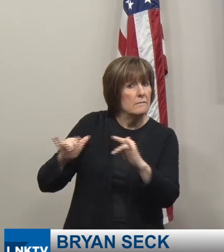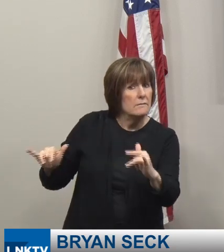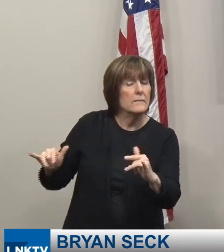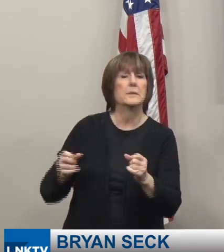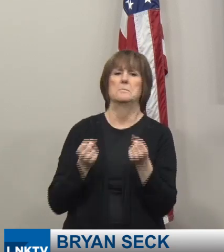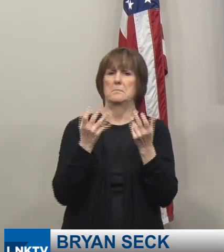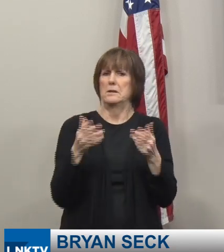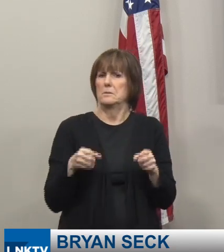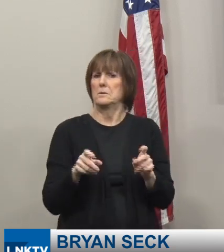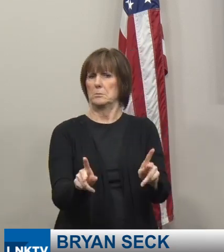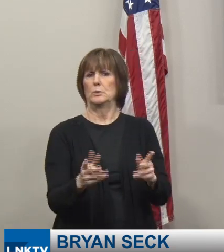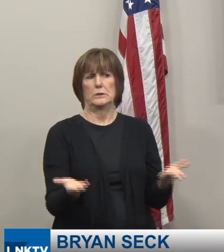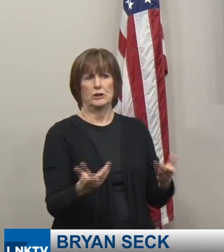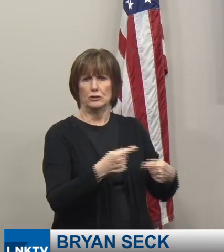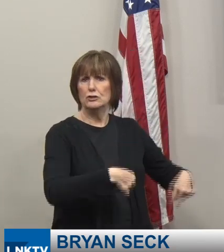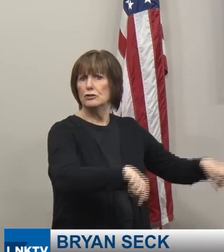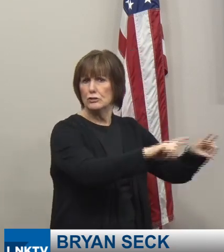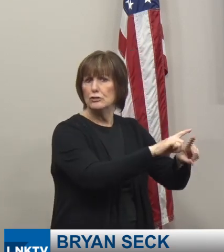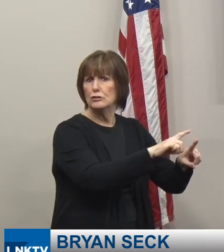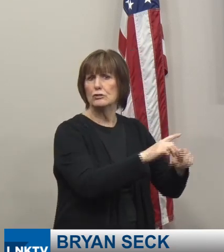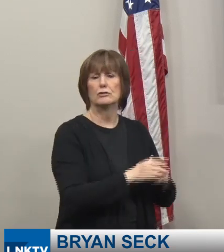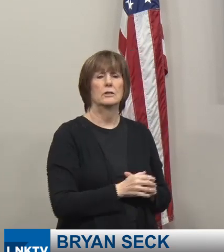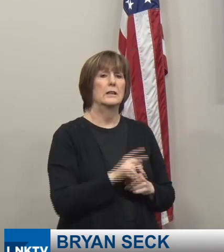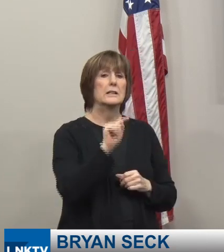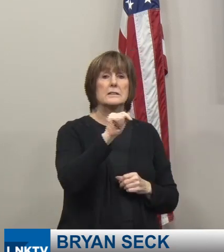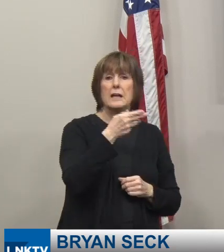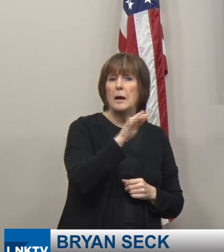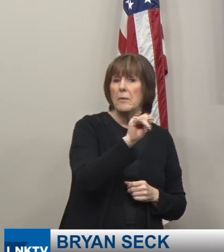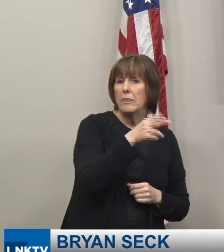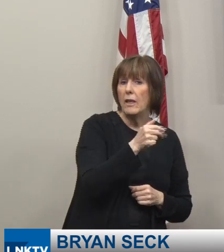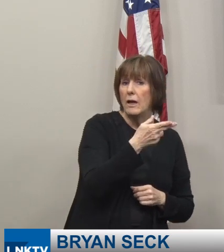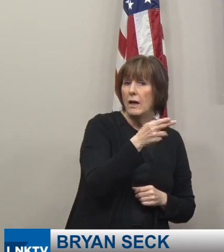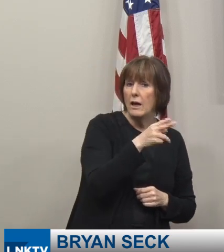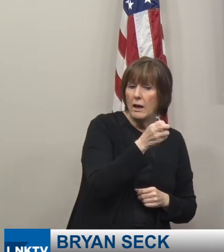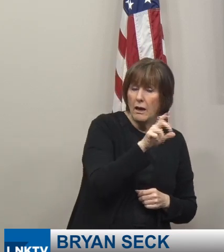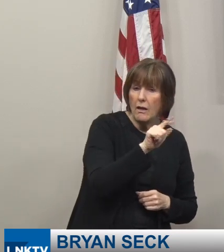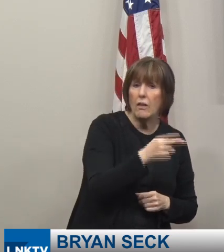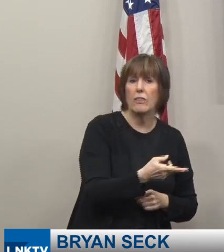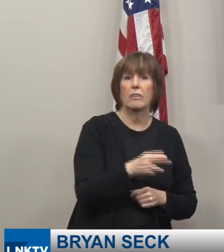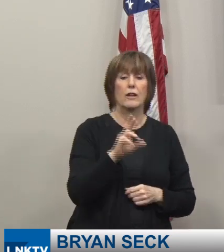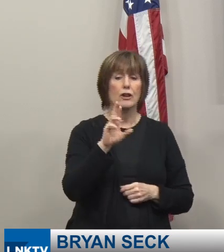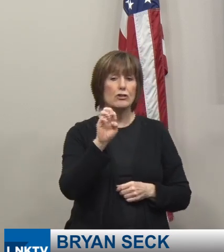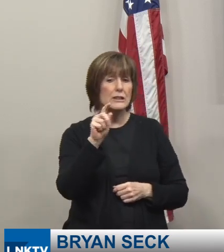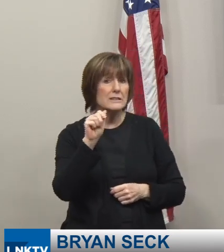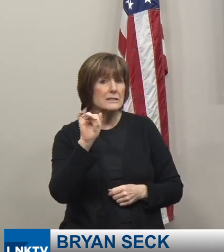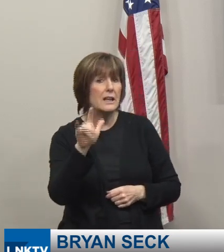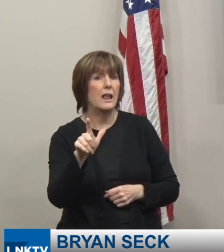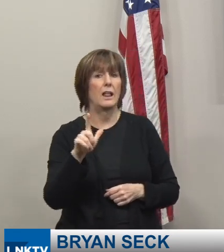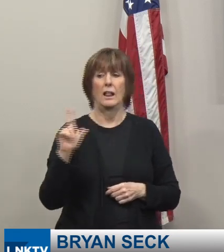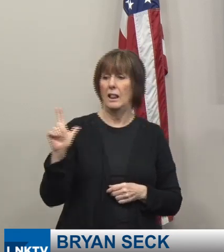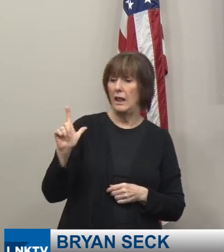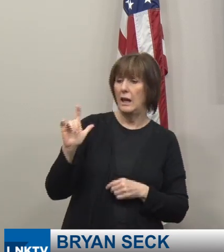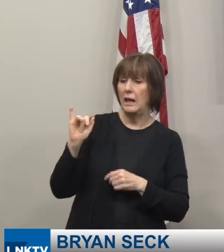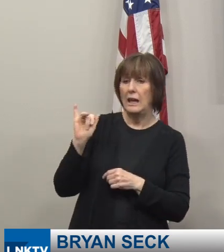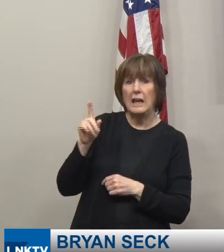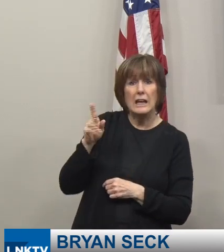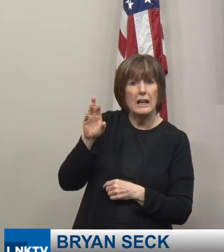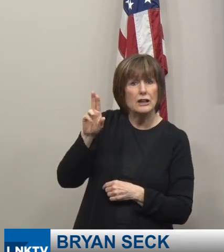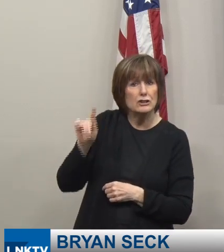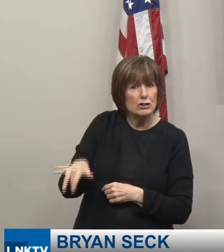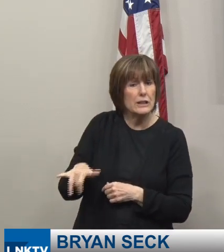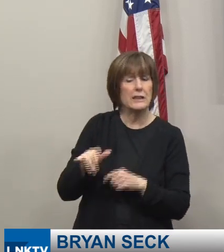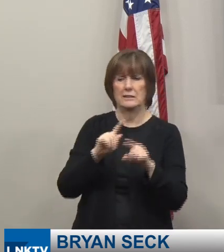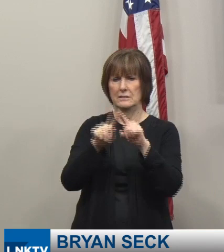are many opportunities in our community, whether it's at Tabitha Health, Spreetail, Lincoln Industries, or any of the other companies in our